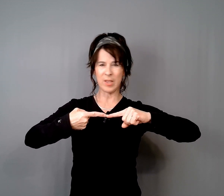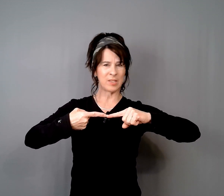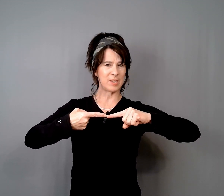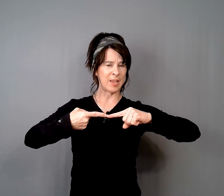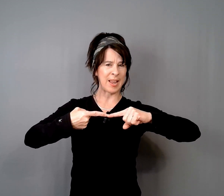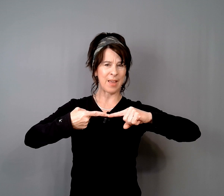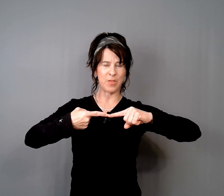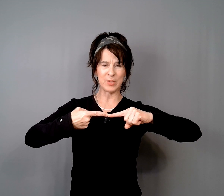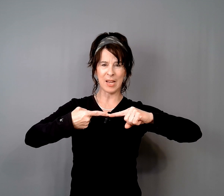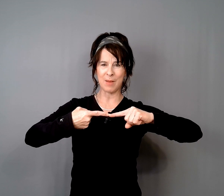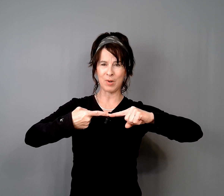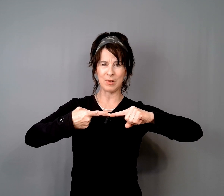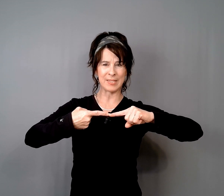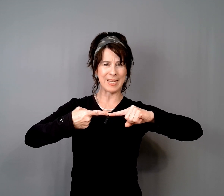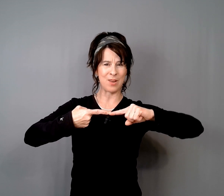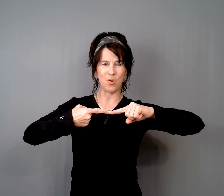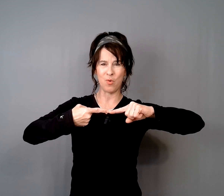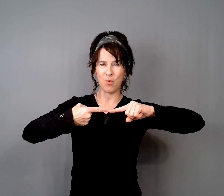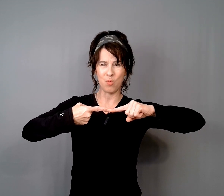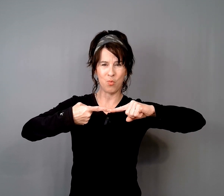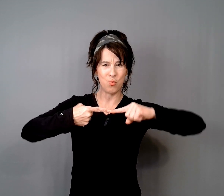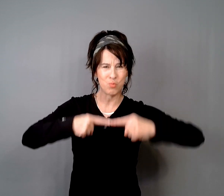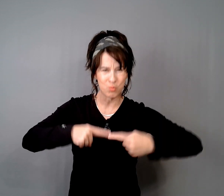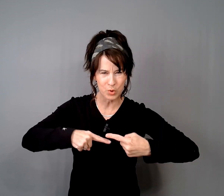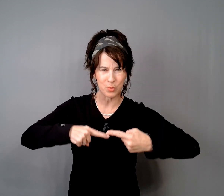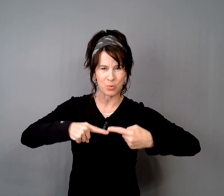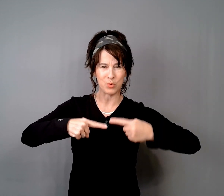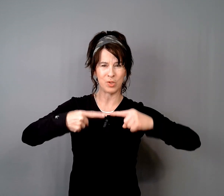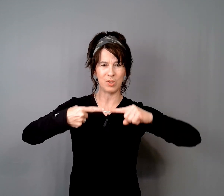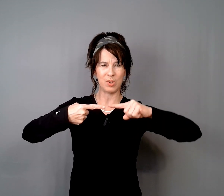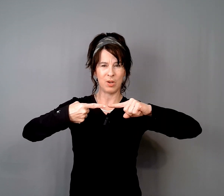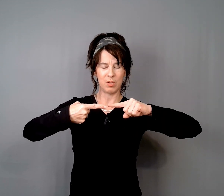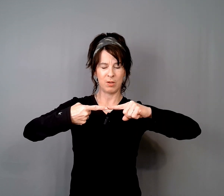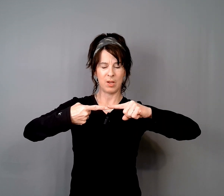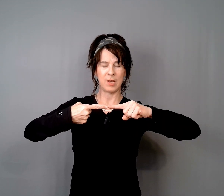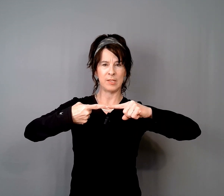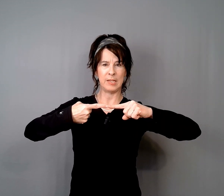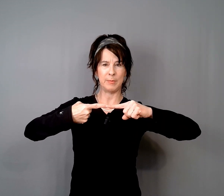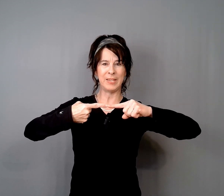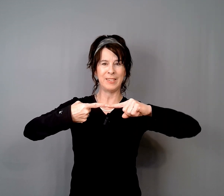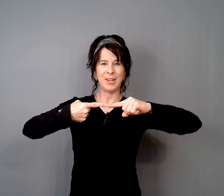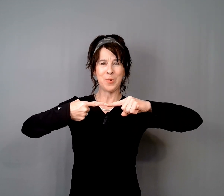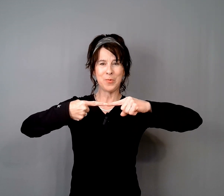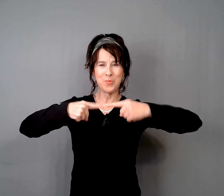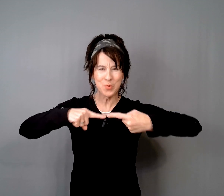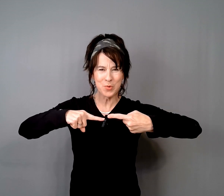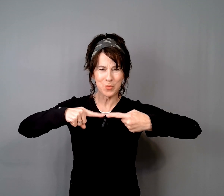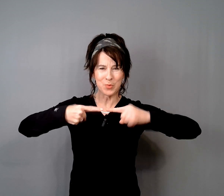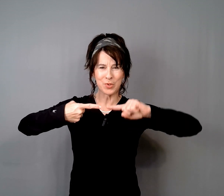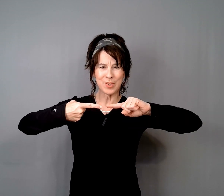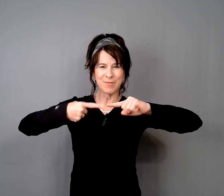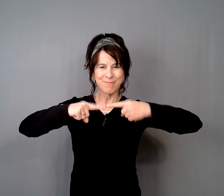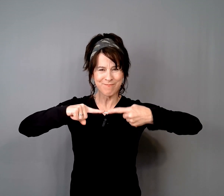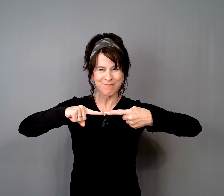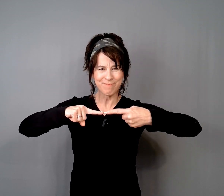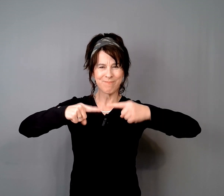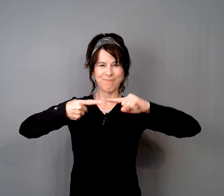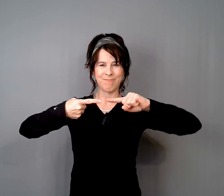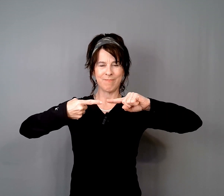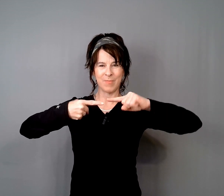twist and have those eyebrows down. Wounds. I slipped. Wounds.